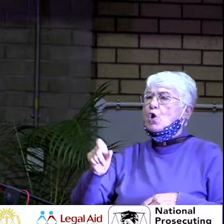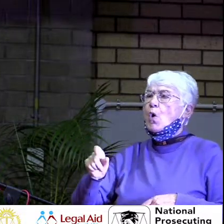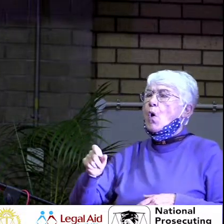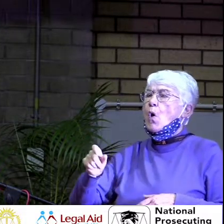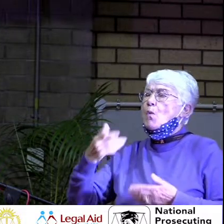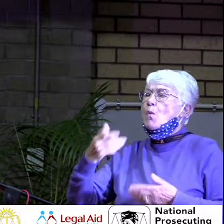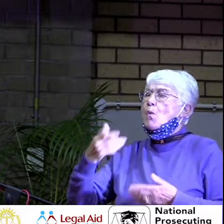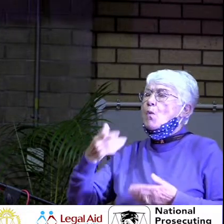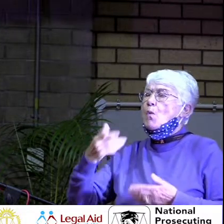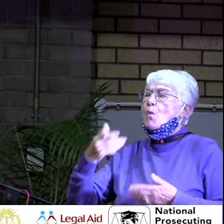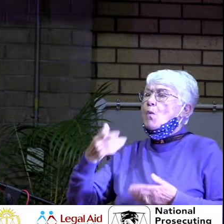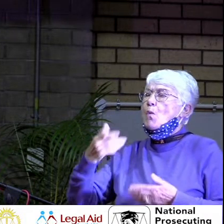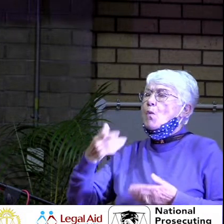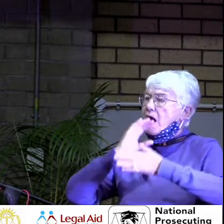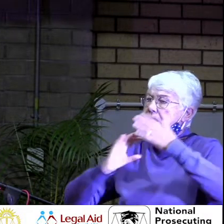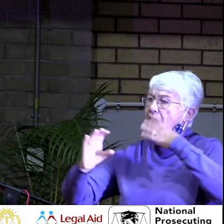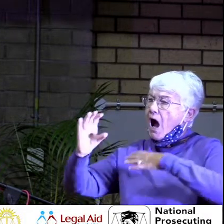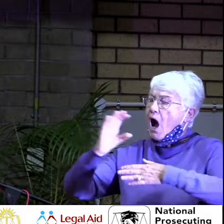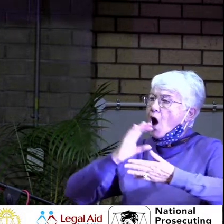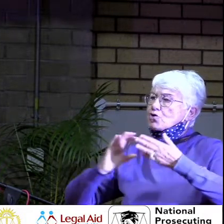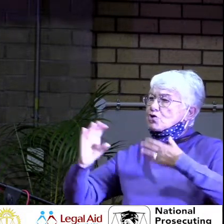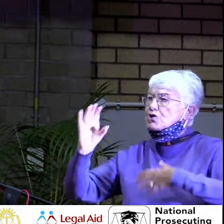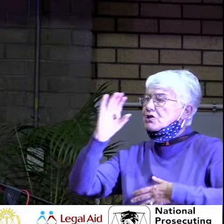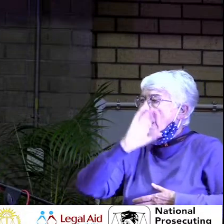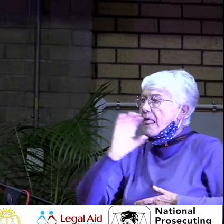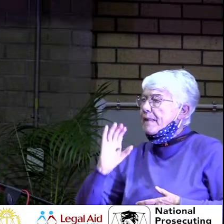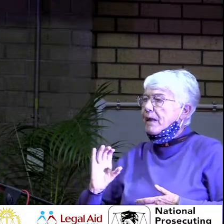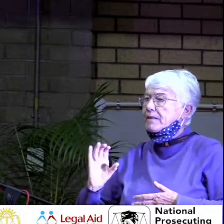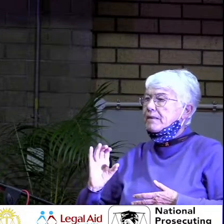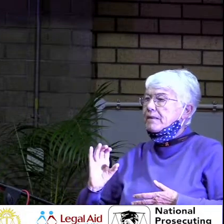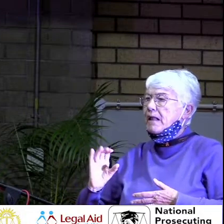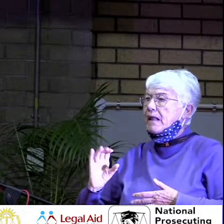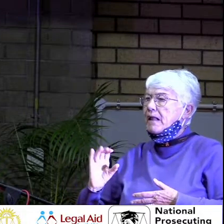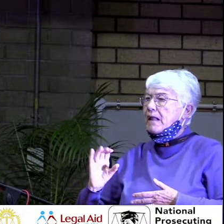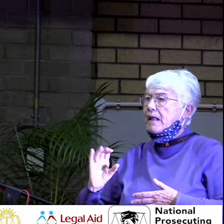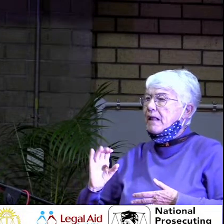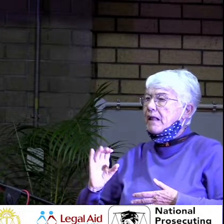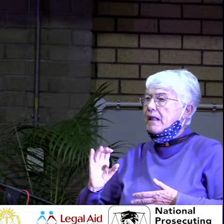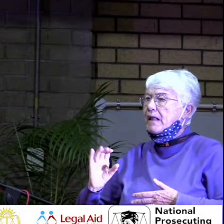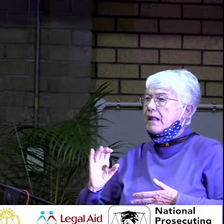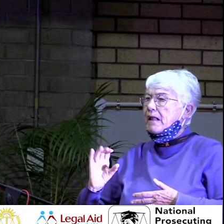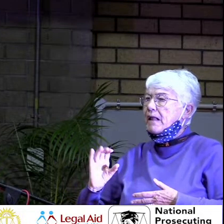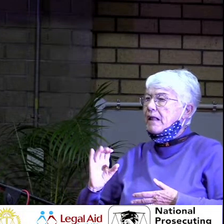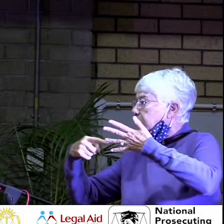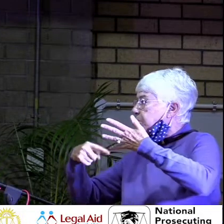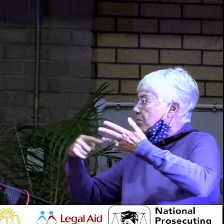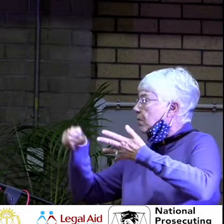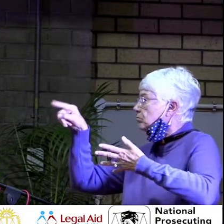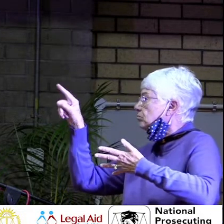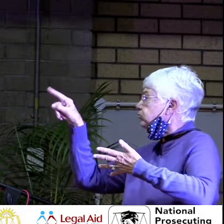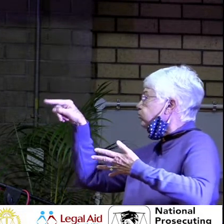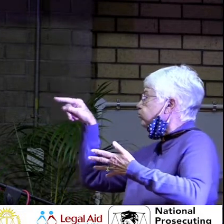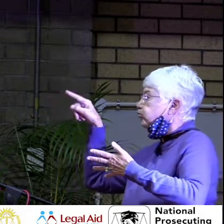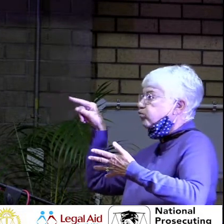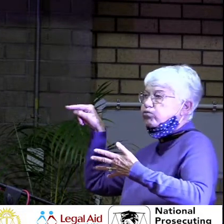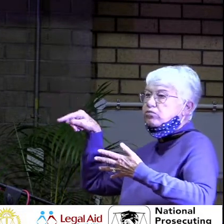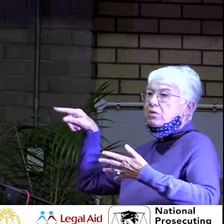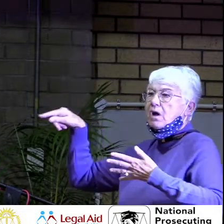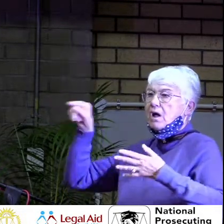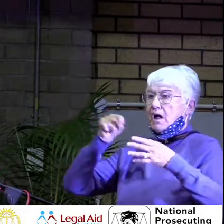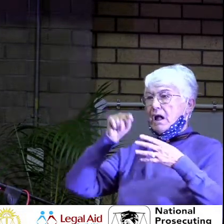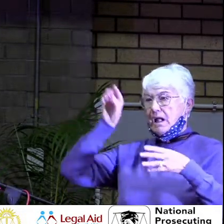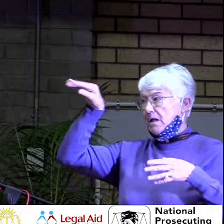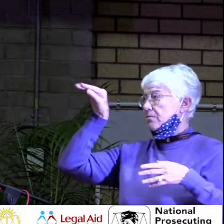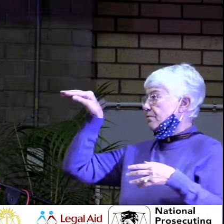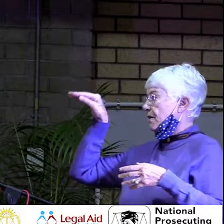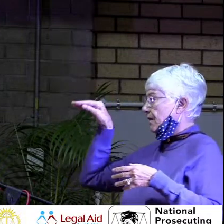the community at large, the CPF chairperson, Mr. Marty is here, the cluster board chairperson, the station commander,